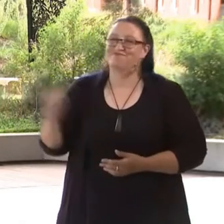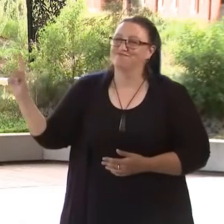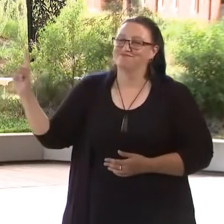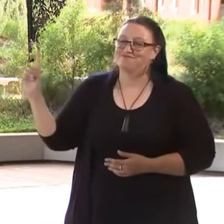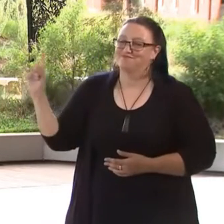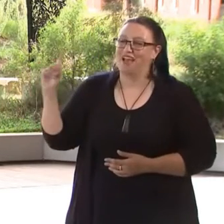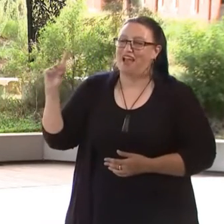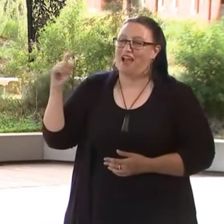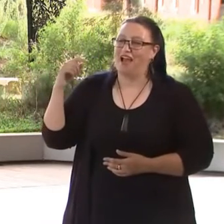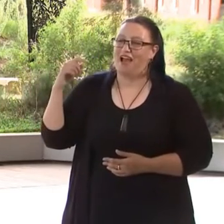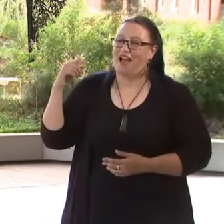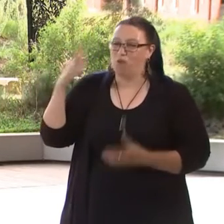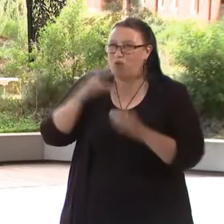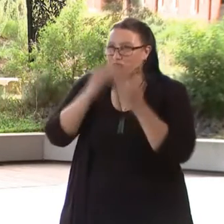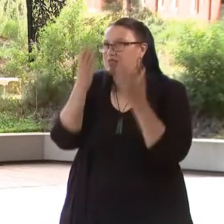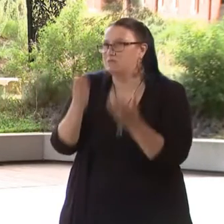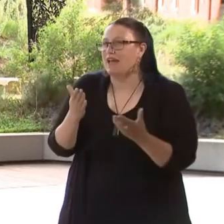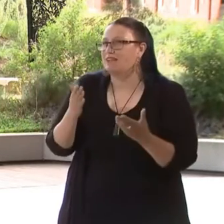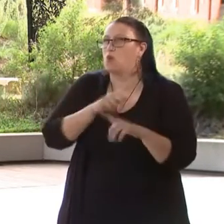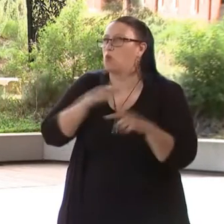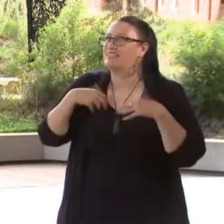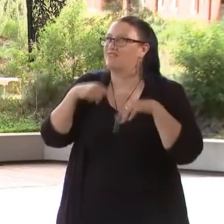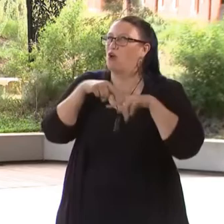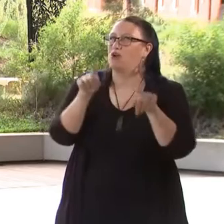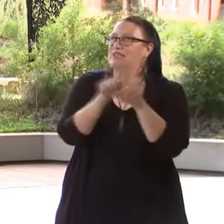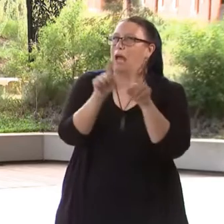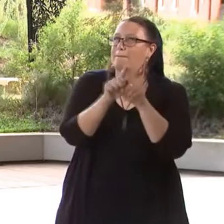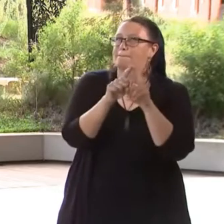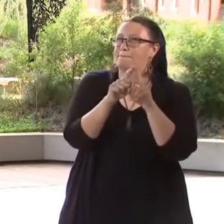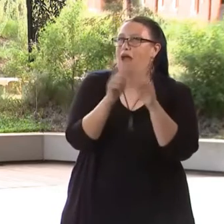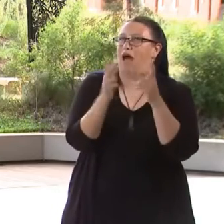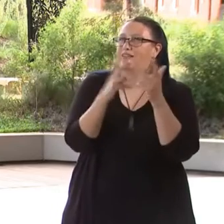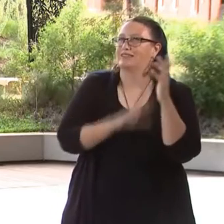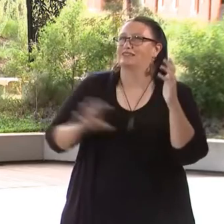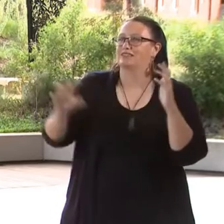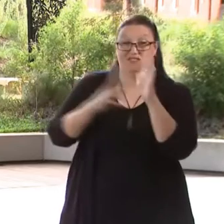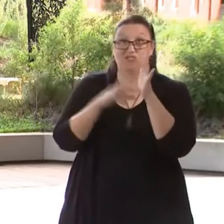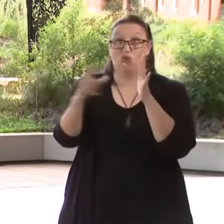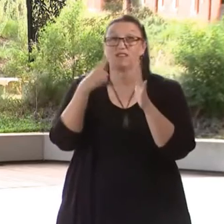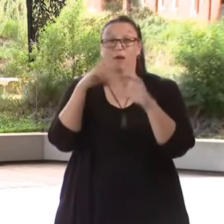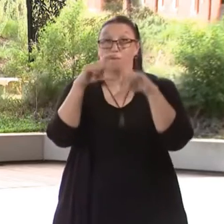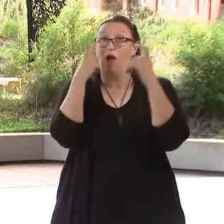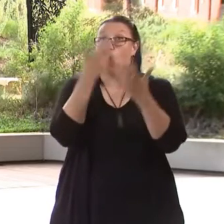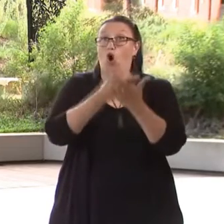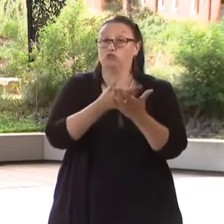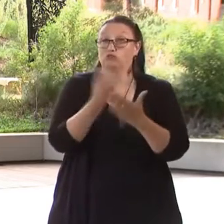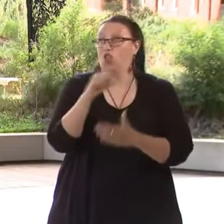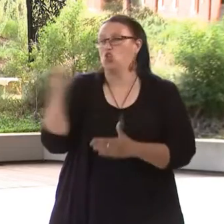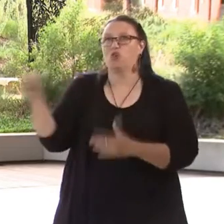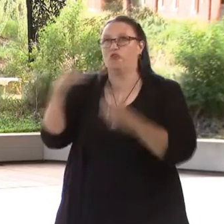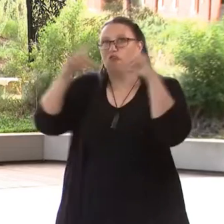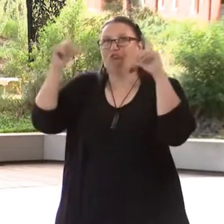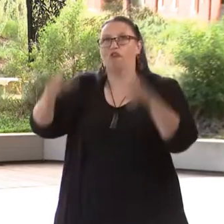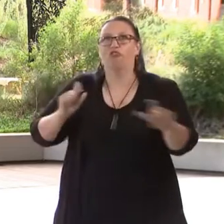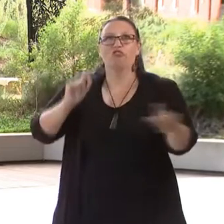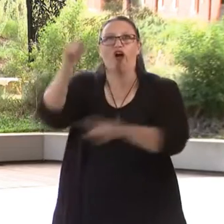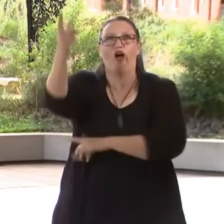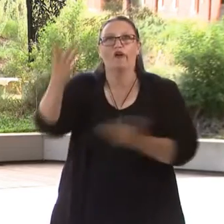Victoria left the mask mandate in place. We removed our mask mandate. Back to Chris's question, do you have